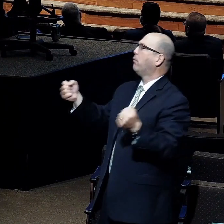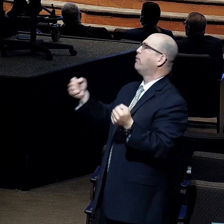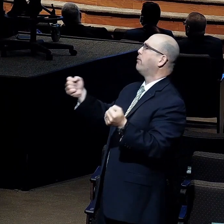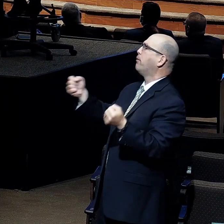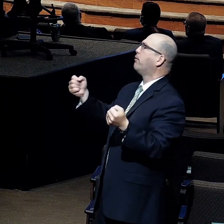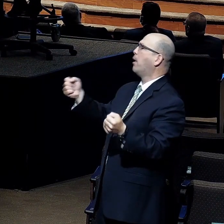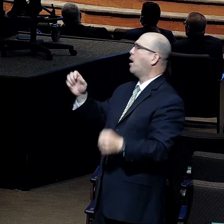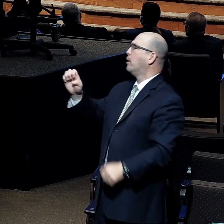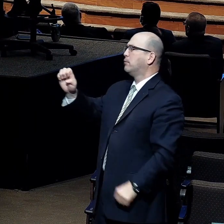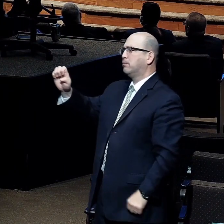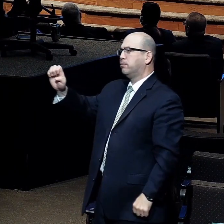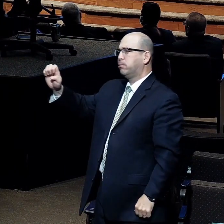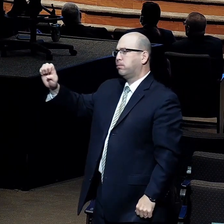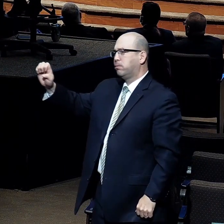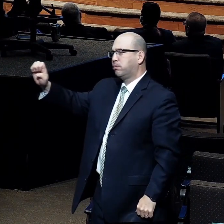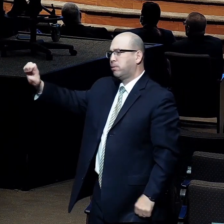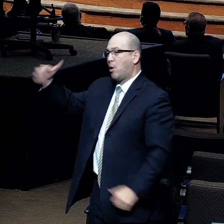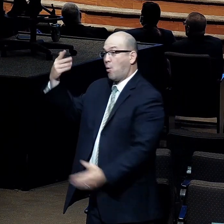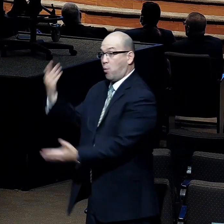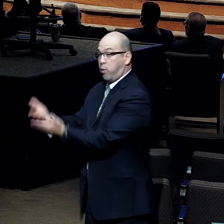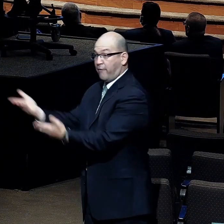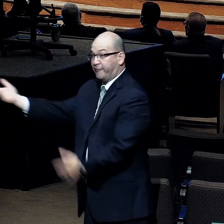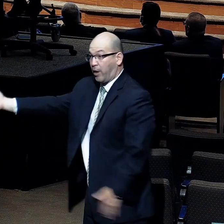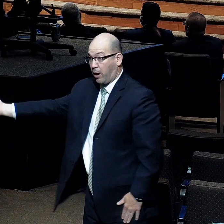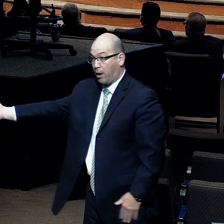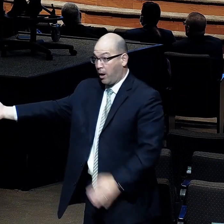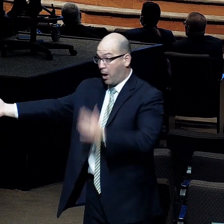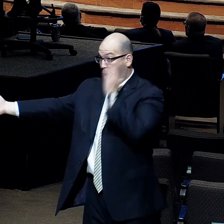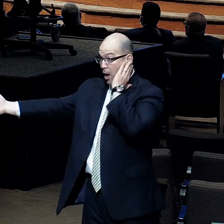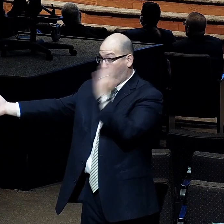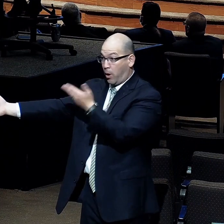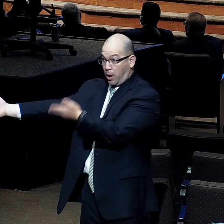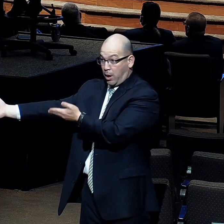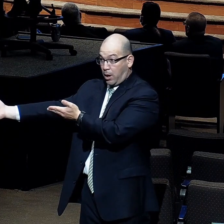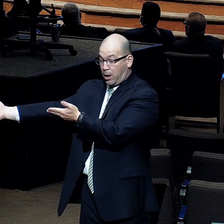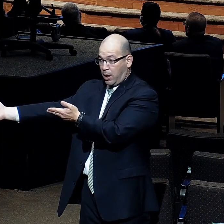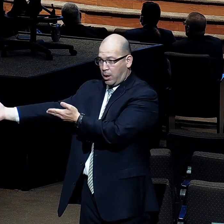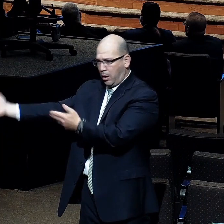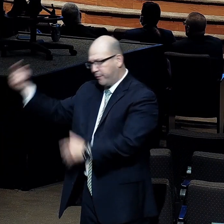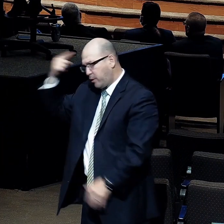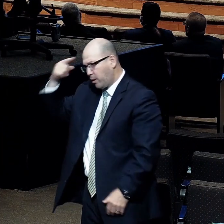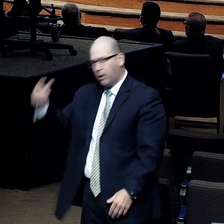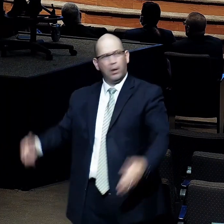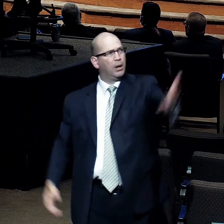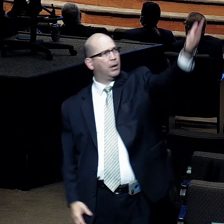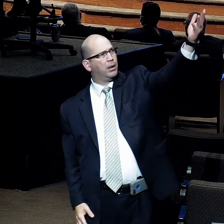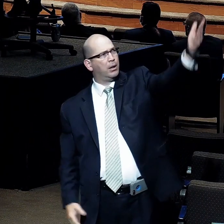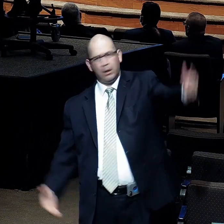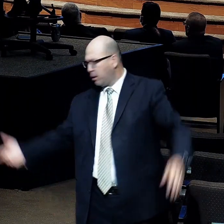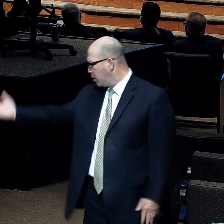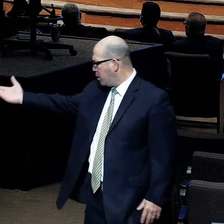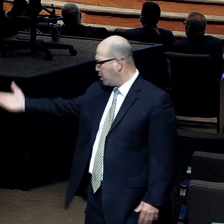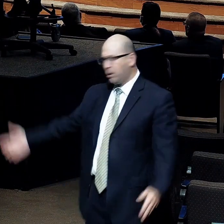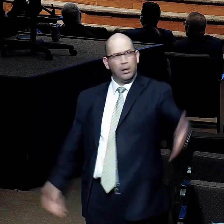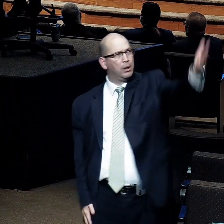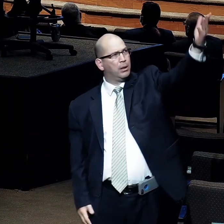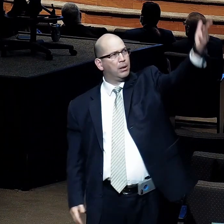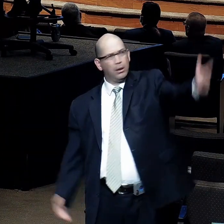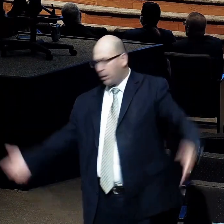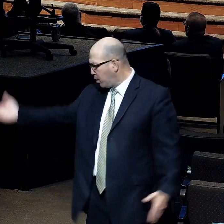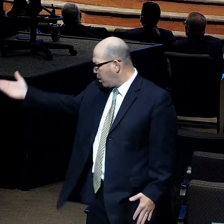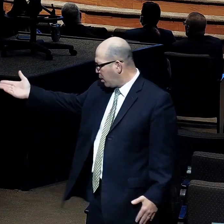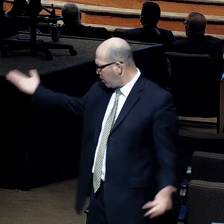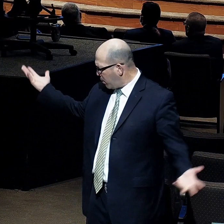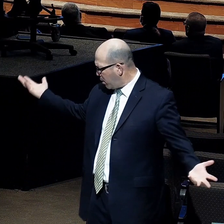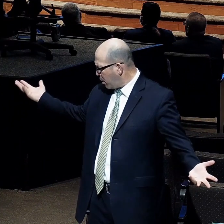in Wilmington, North Carolina, aren't I? And I'm going to get there and go, what in the world happened, man? I was thinking in my head, I'm going to Seattle, I'm going to Washington. Why?